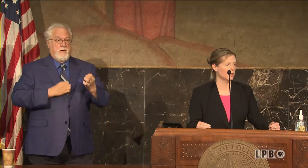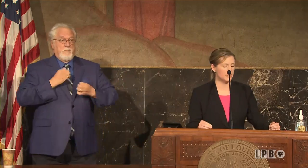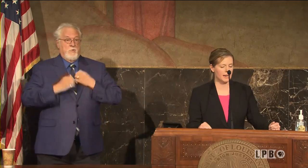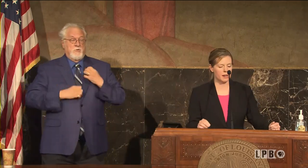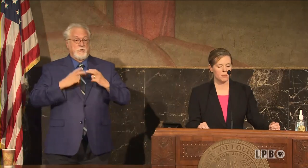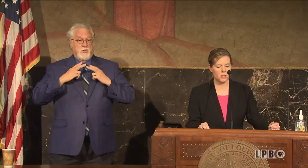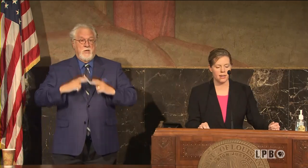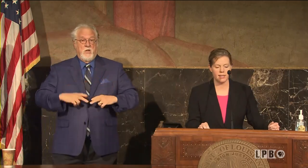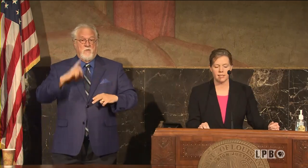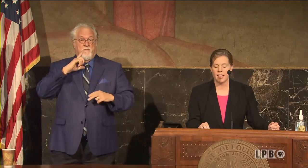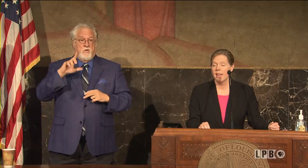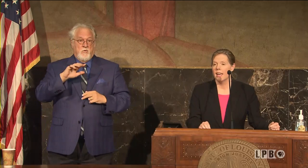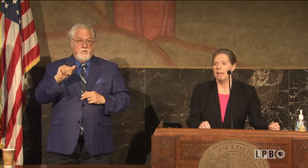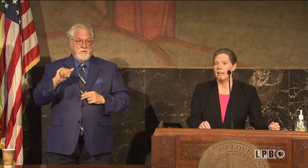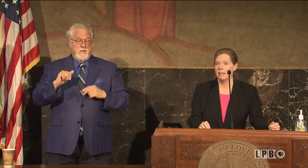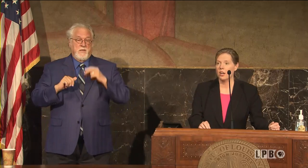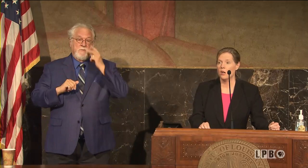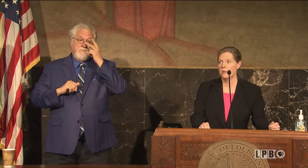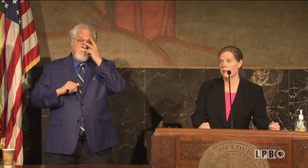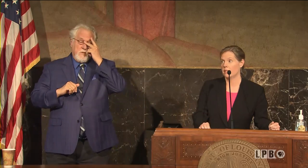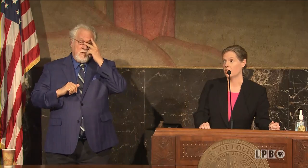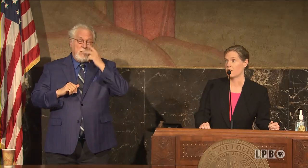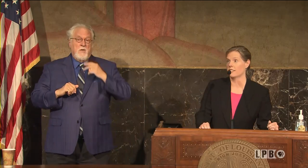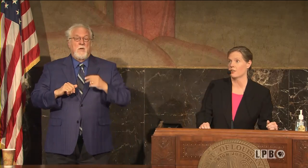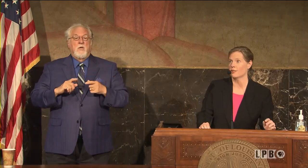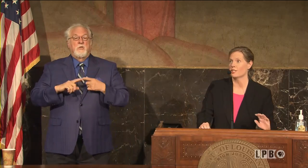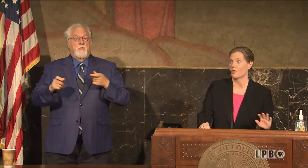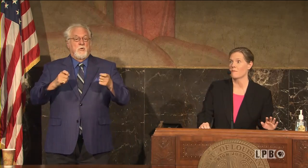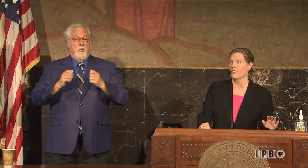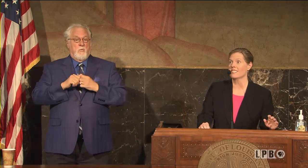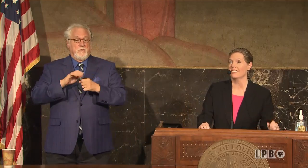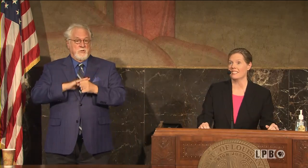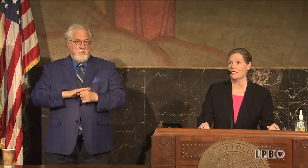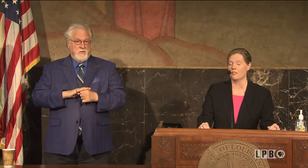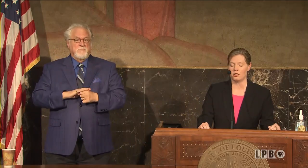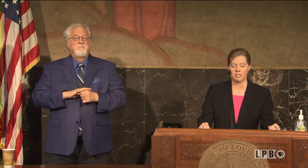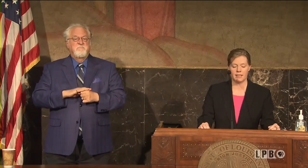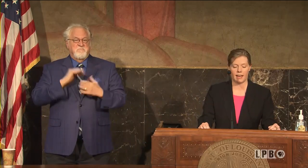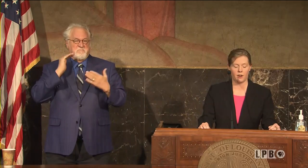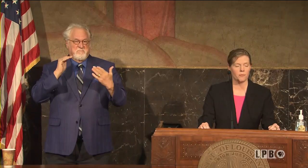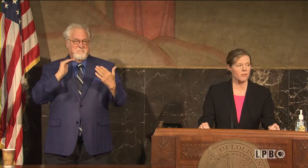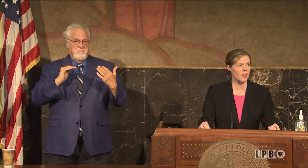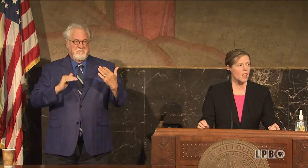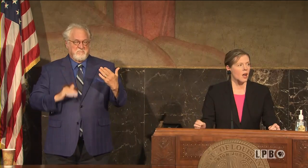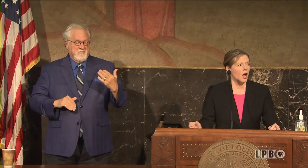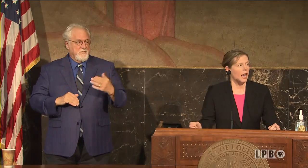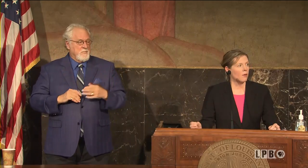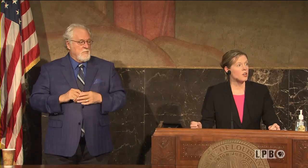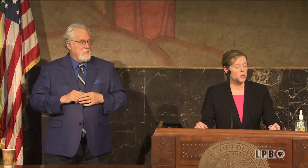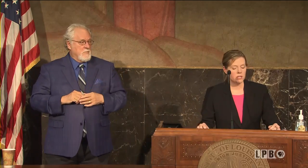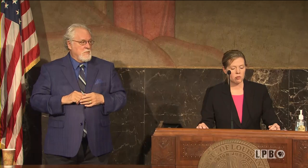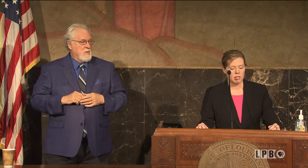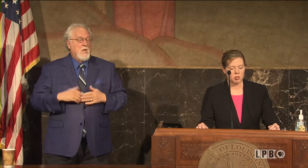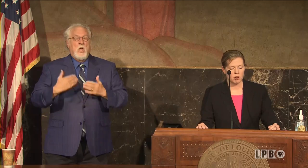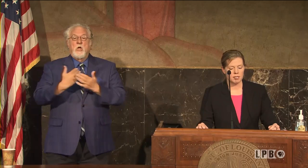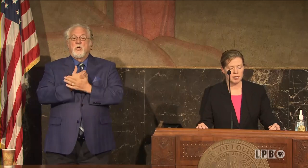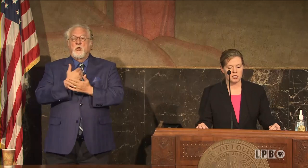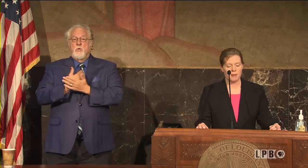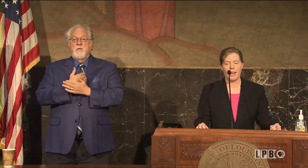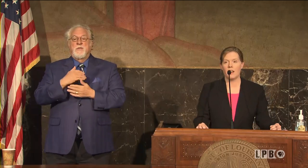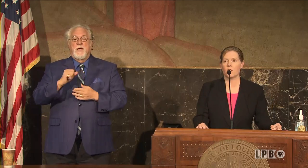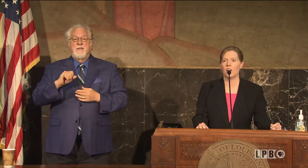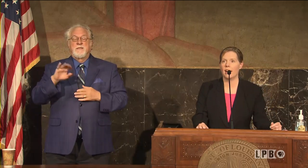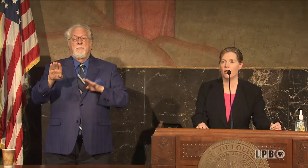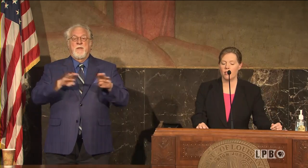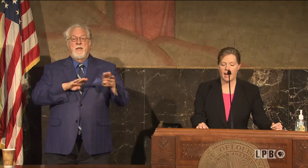health of Louisiana communities in coping with these stressors, so I'm going to list a few today. Our newest resource is